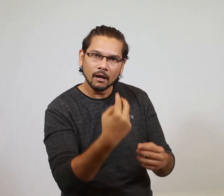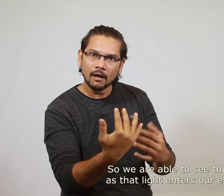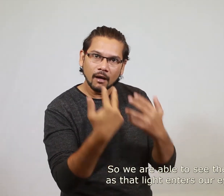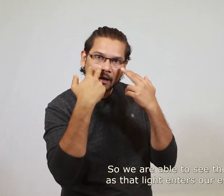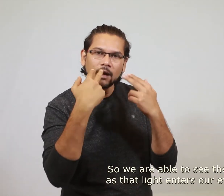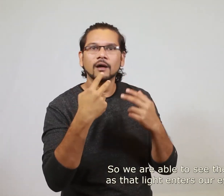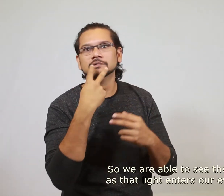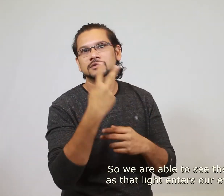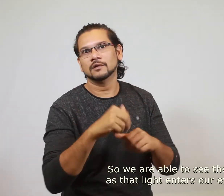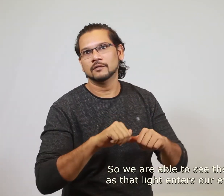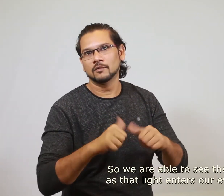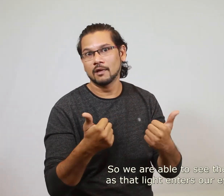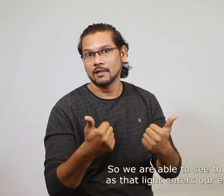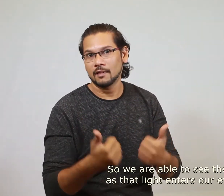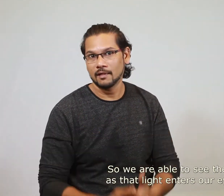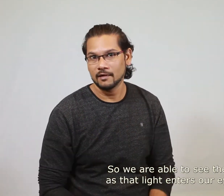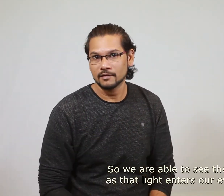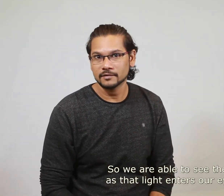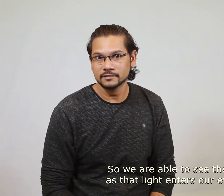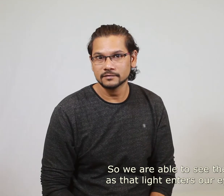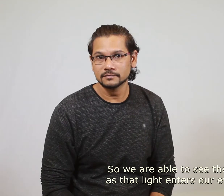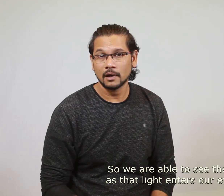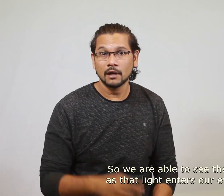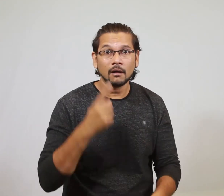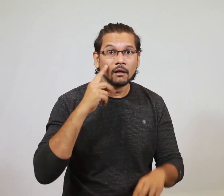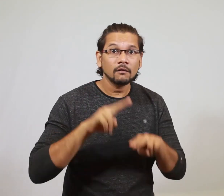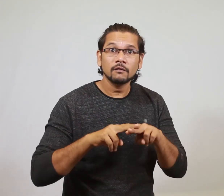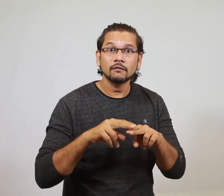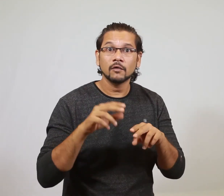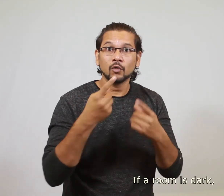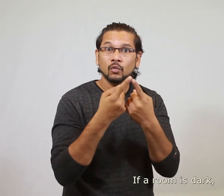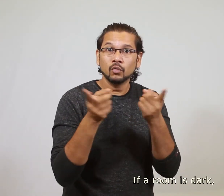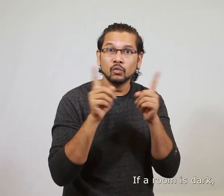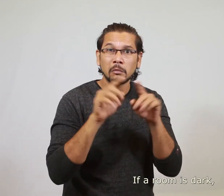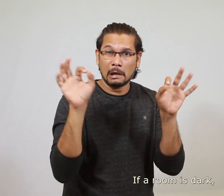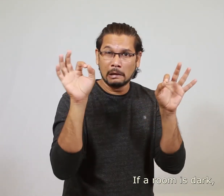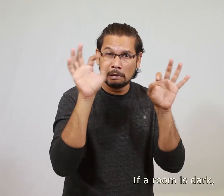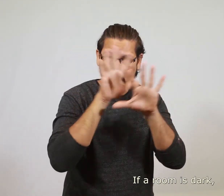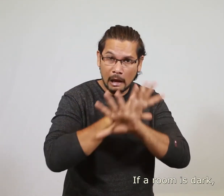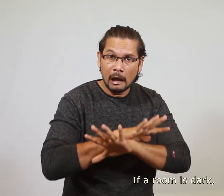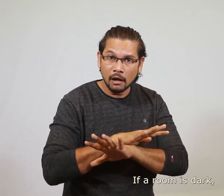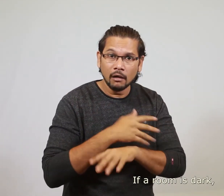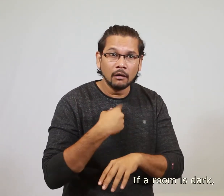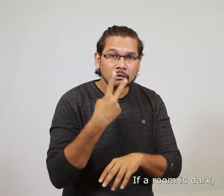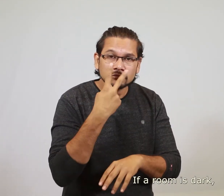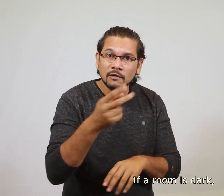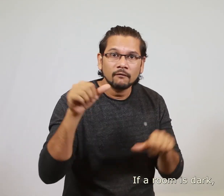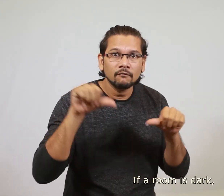So we are able to see them as that light enters our eyes. If a room is dark,